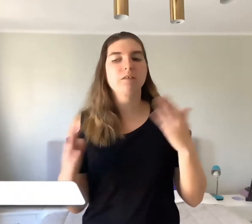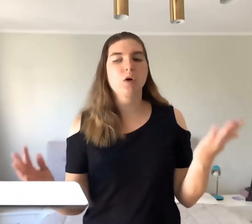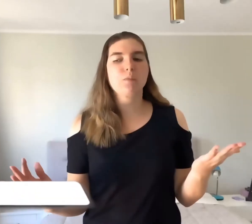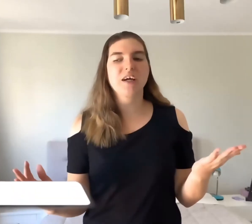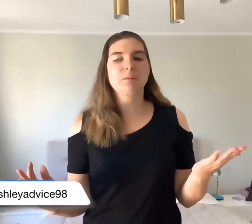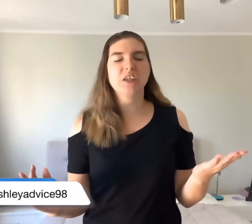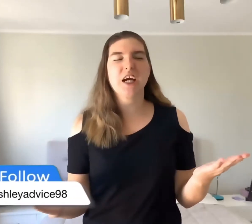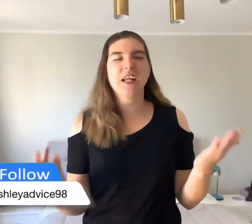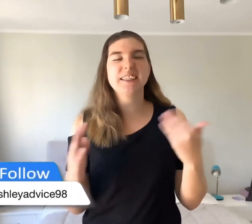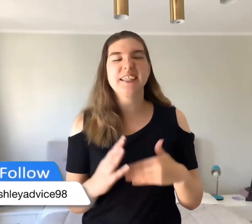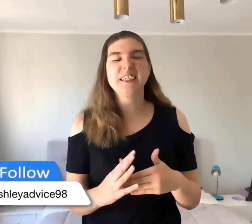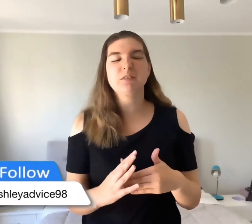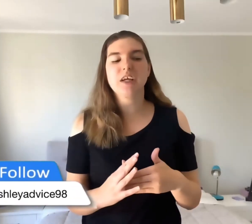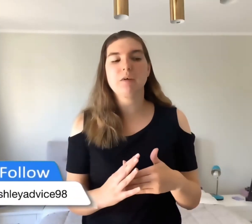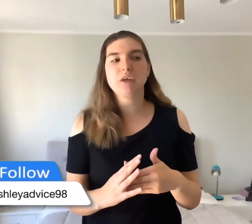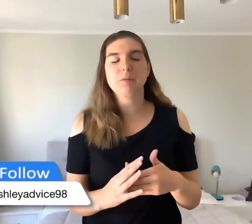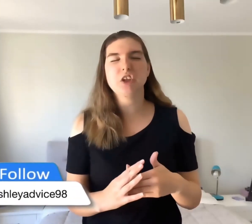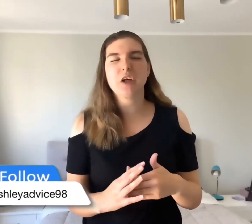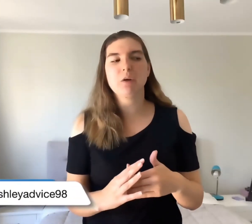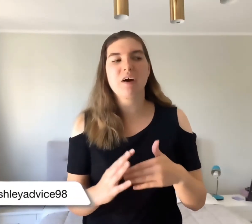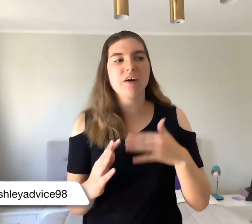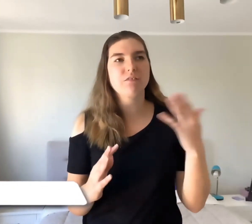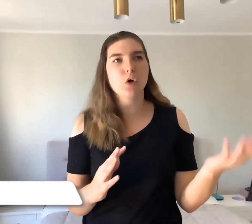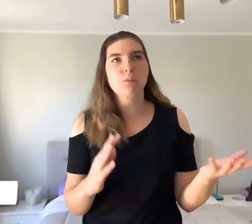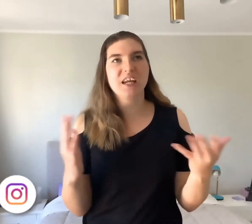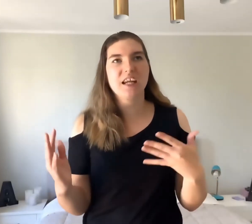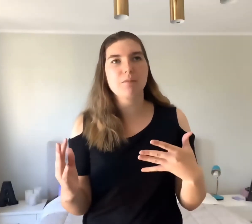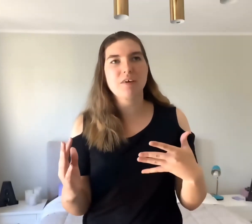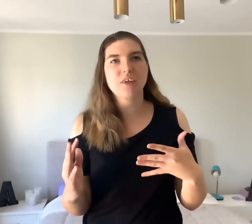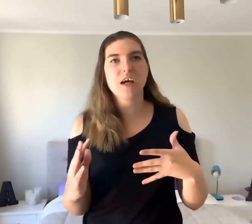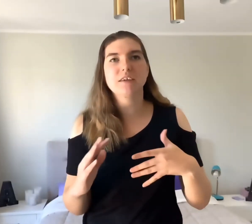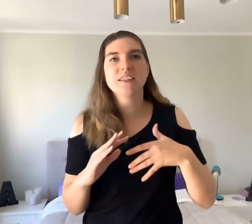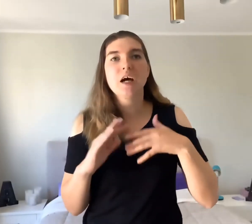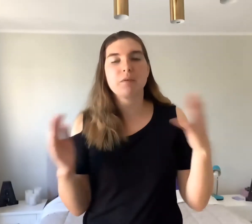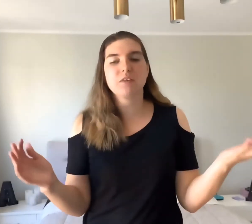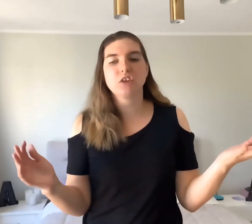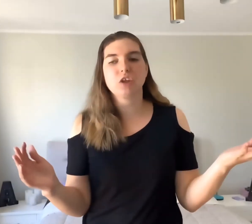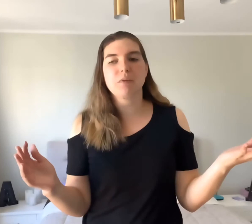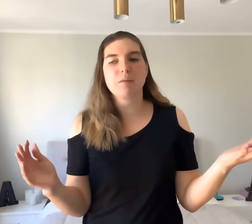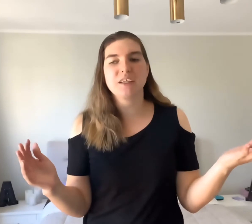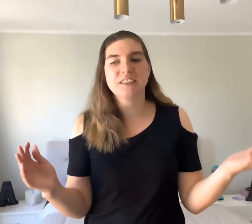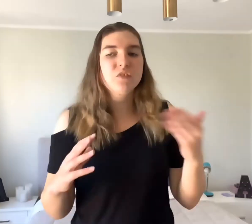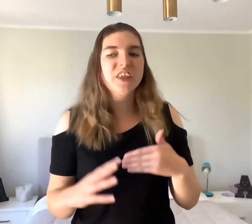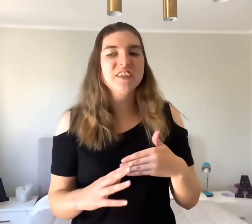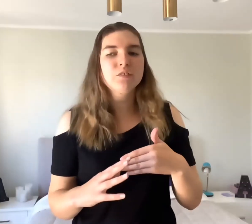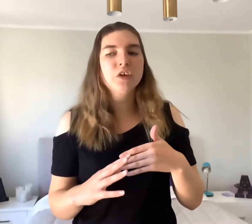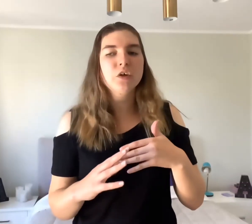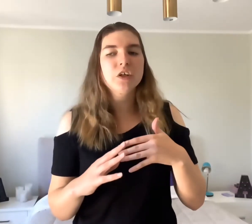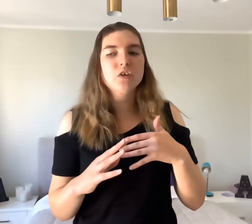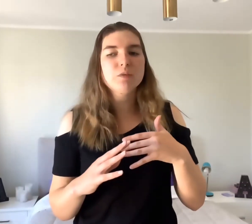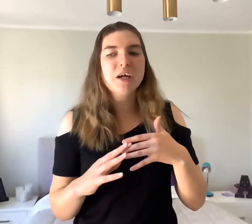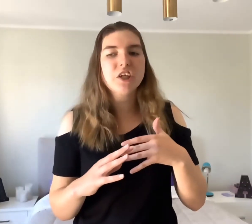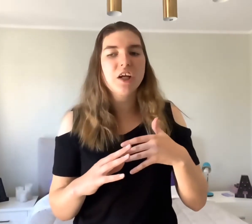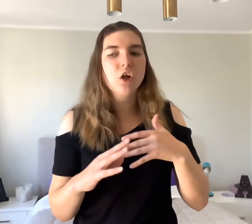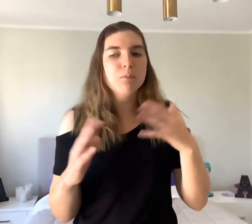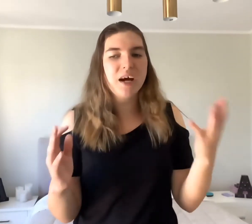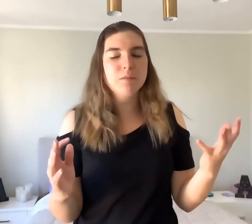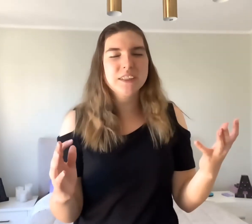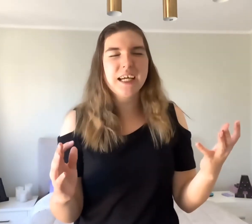and welcome back to my channel. In today's video, I'm going to be showing you how I film and edit my videos with a vision impairment. For those of you who are new to my channel, my name is Ashley.